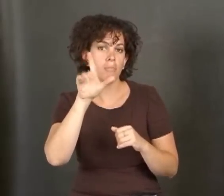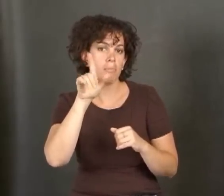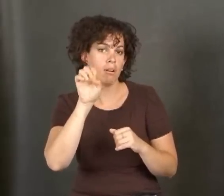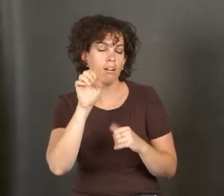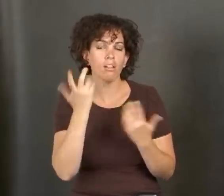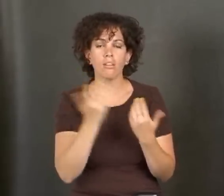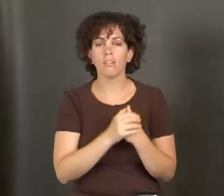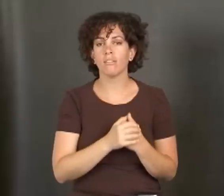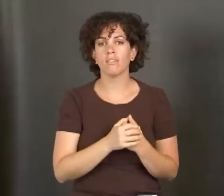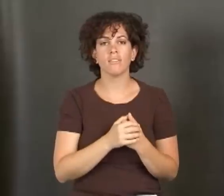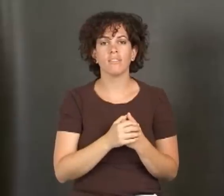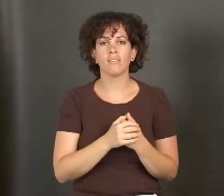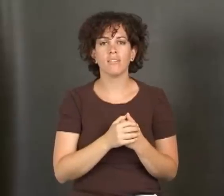playing Scrabble,